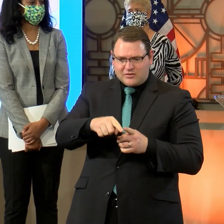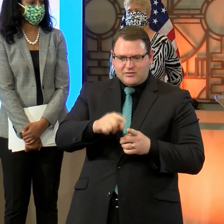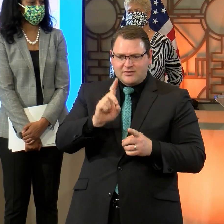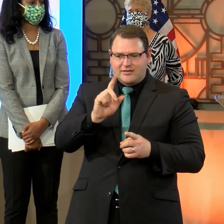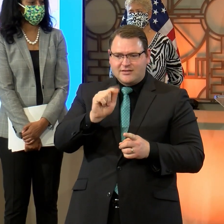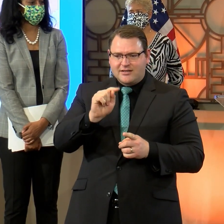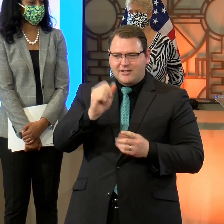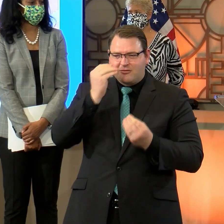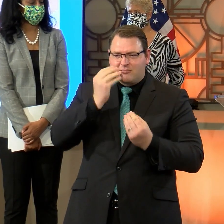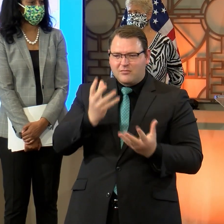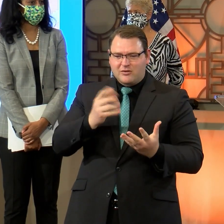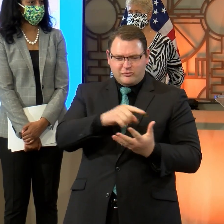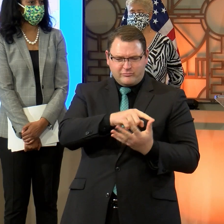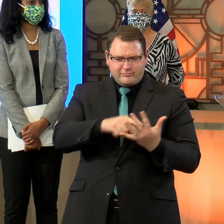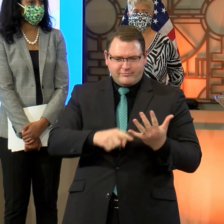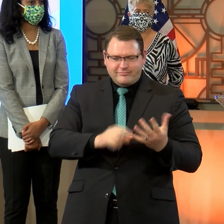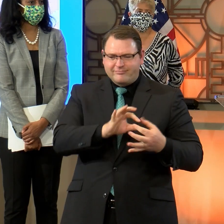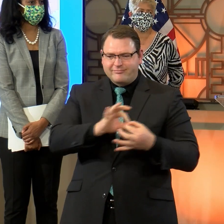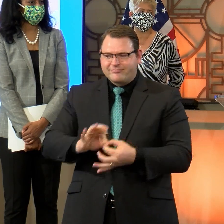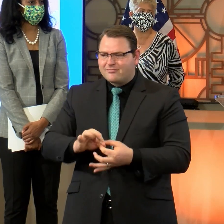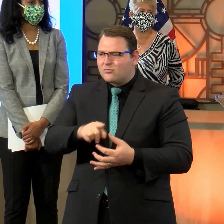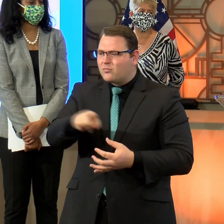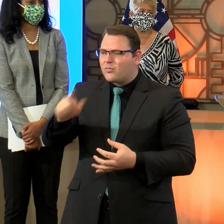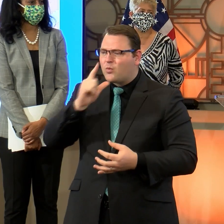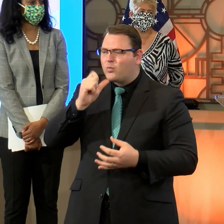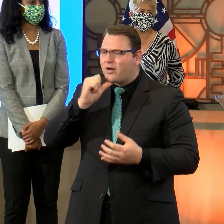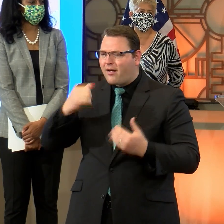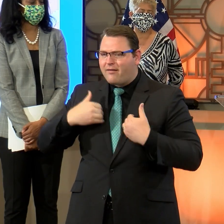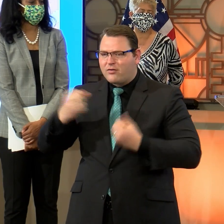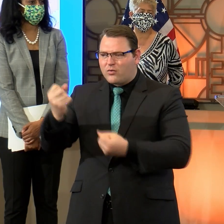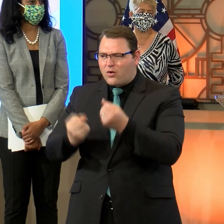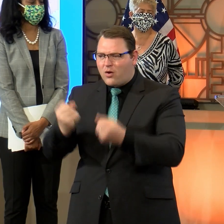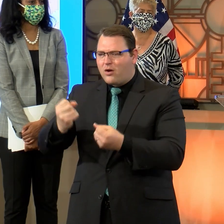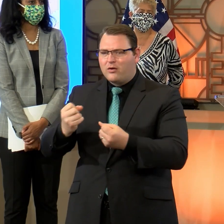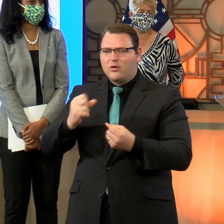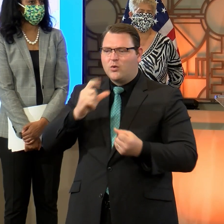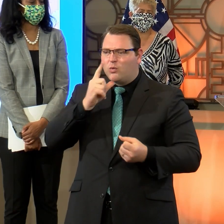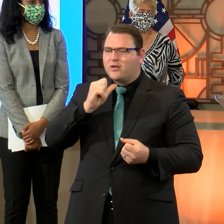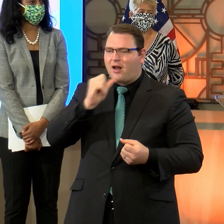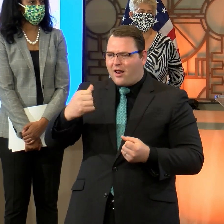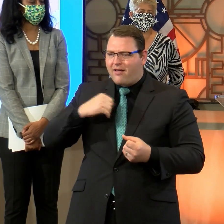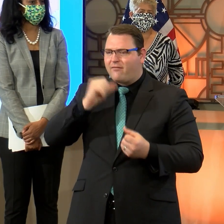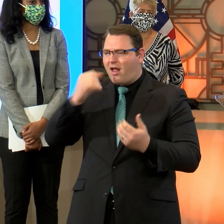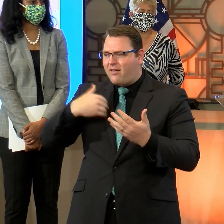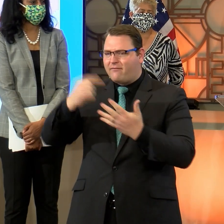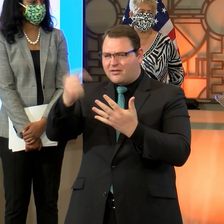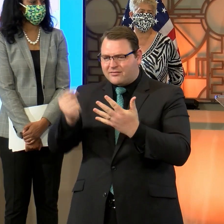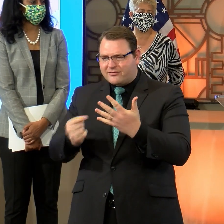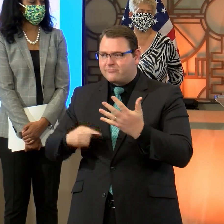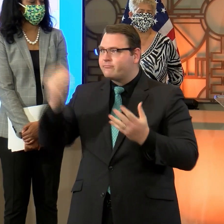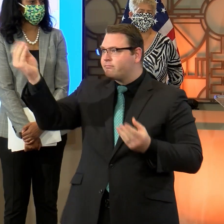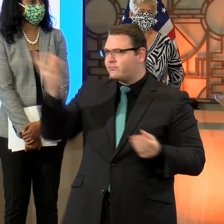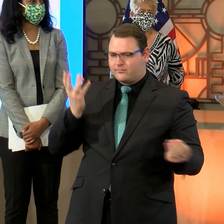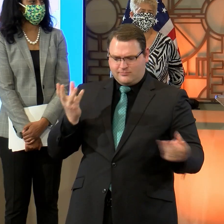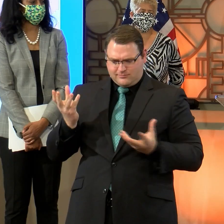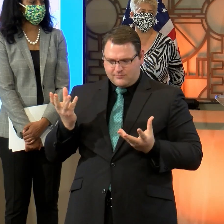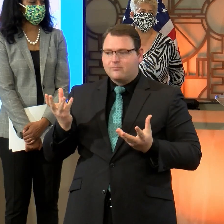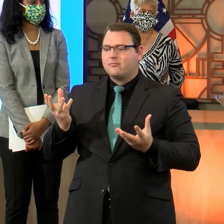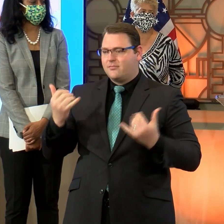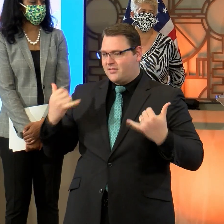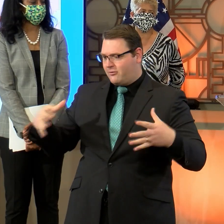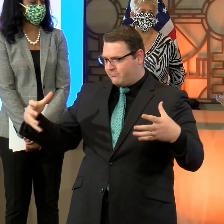of households without access to a vehicle, we were able to work with our community partners to prioritize what